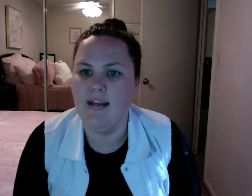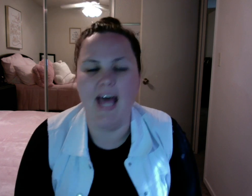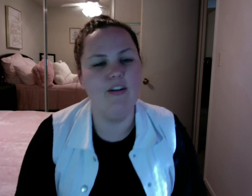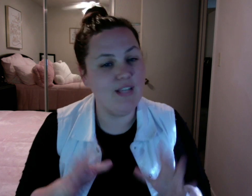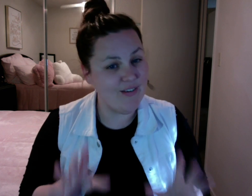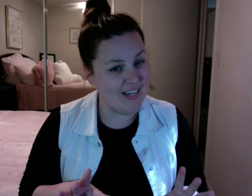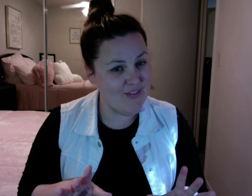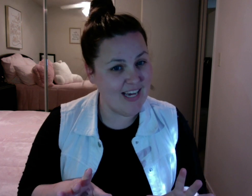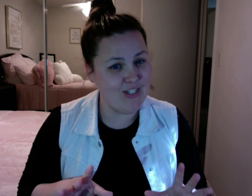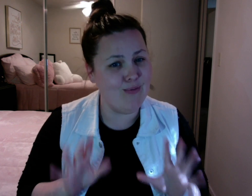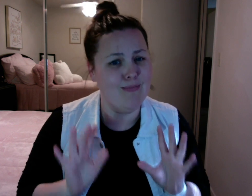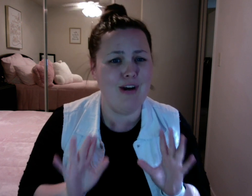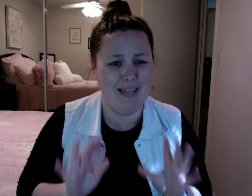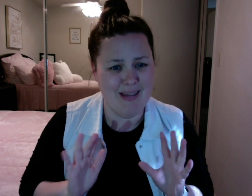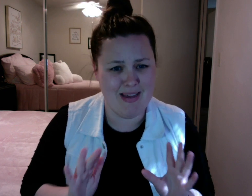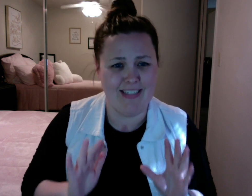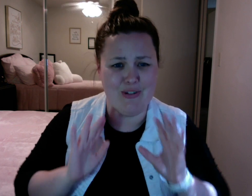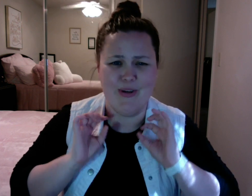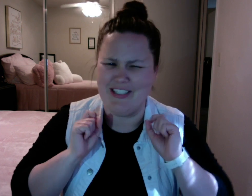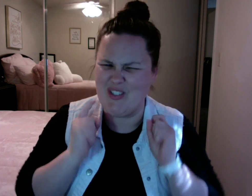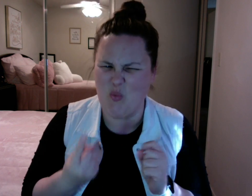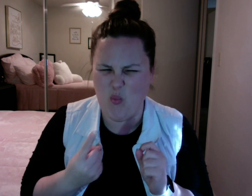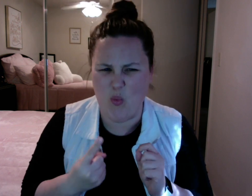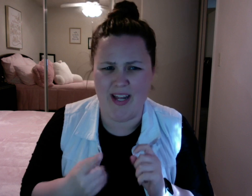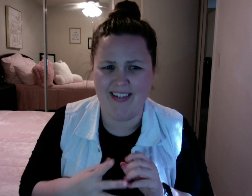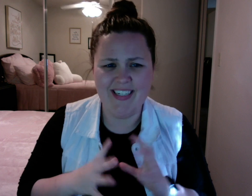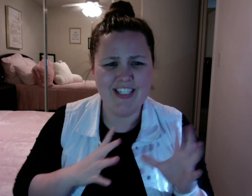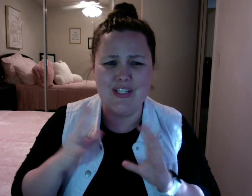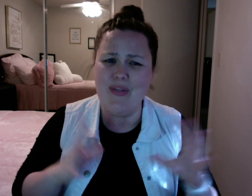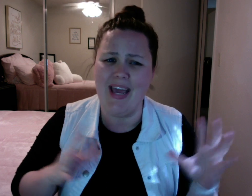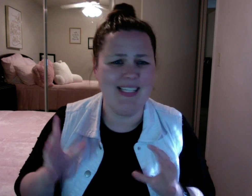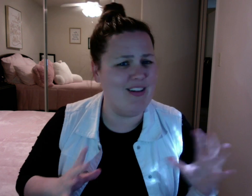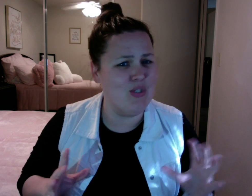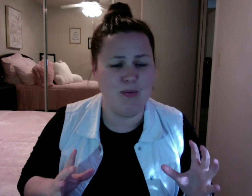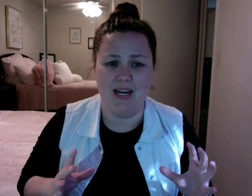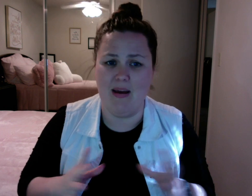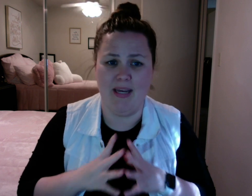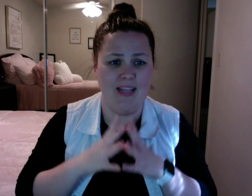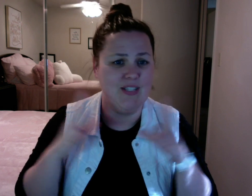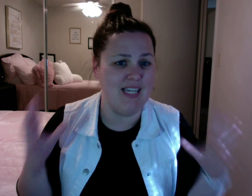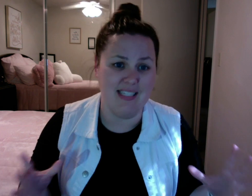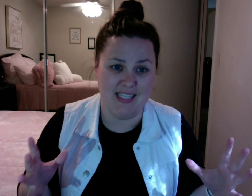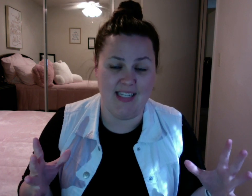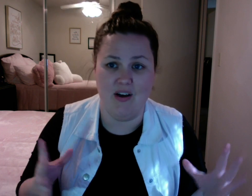And there's other signs for that too, but I'm trying to limit and show you guys just one. Just know that ASL is super dynamic and there's tons of signs all the